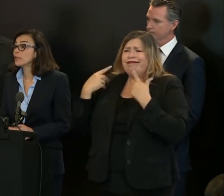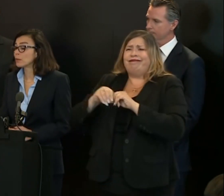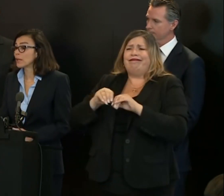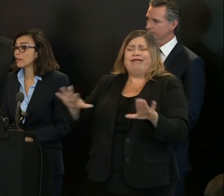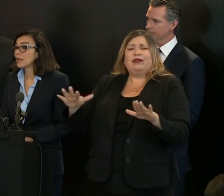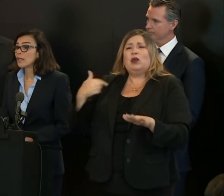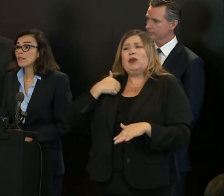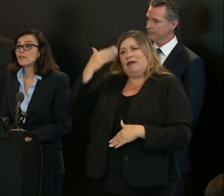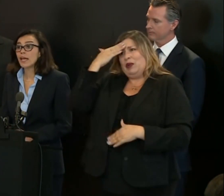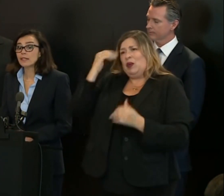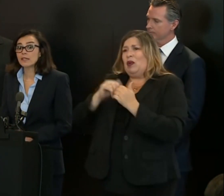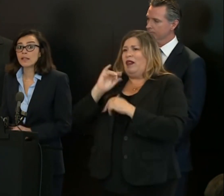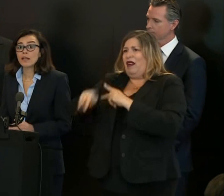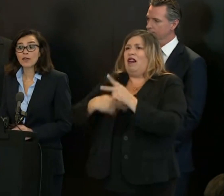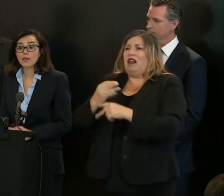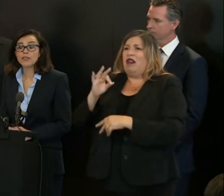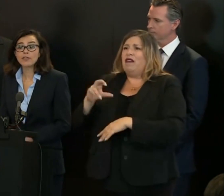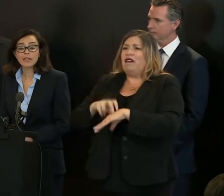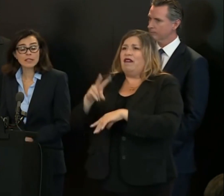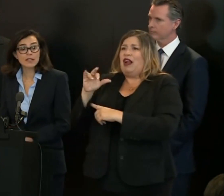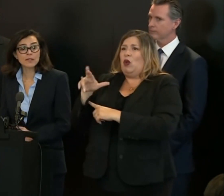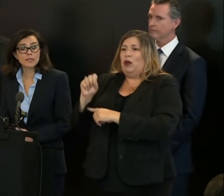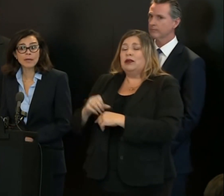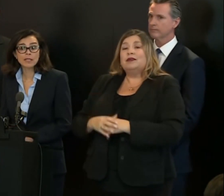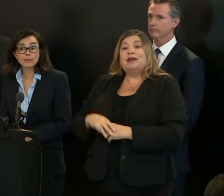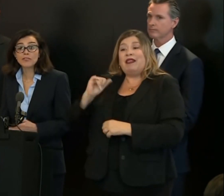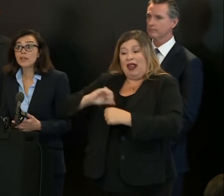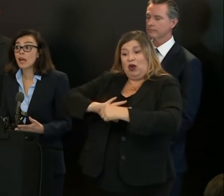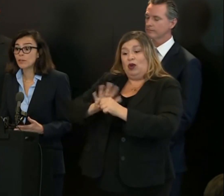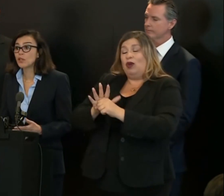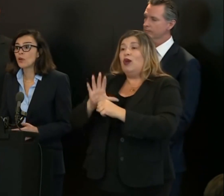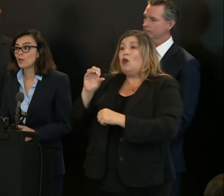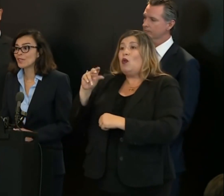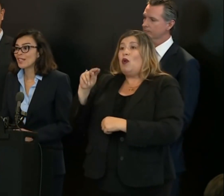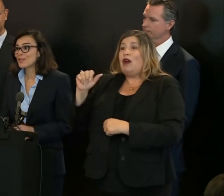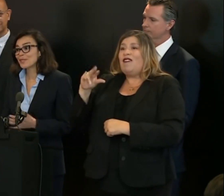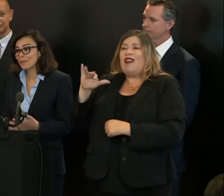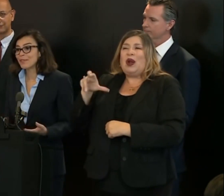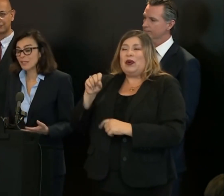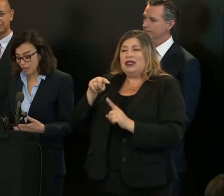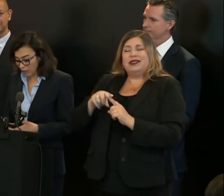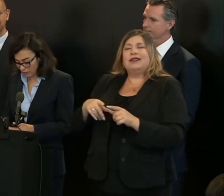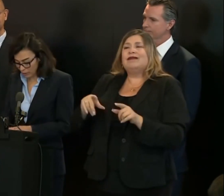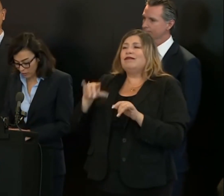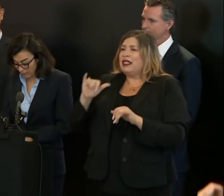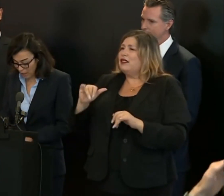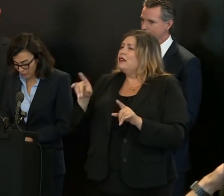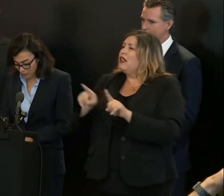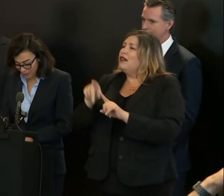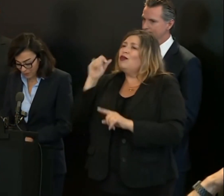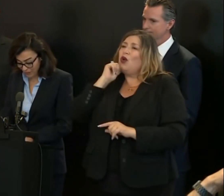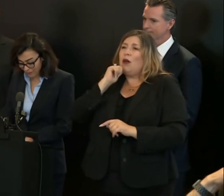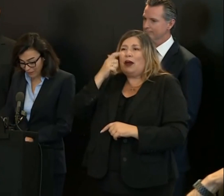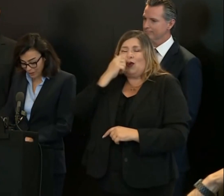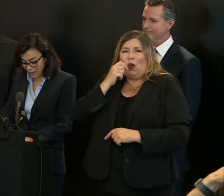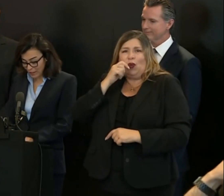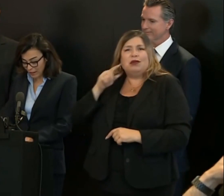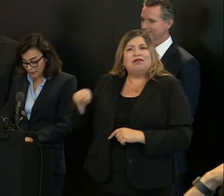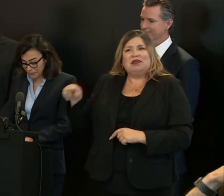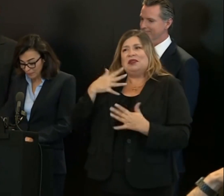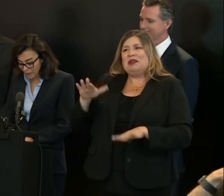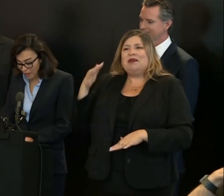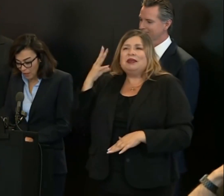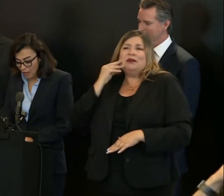very familiar with. In fact, coronaviruses are responsible for the common cold, so it's something that all of you may also be quite familiar